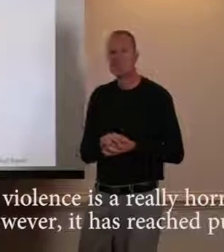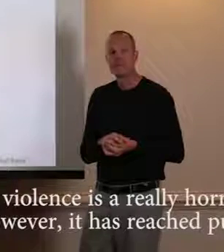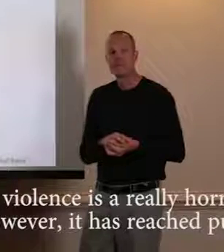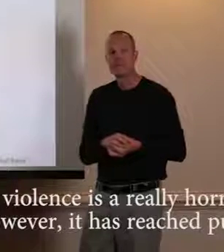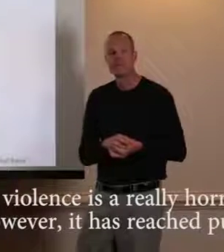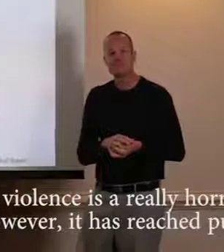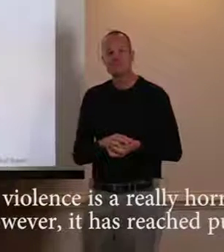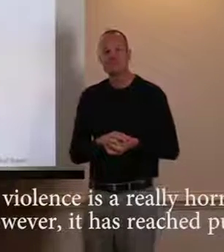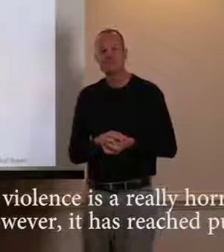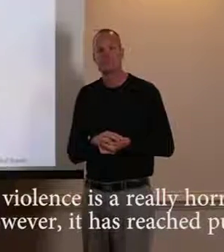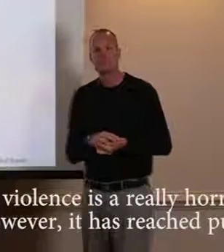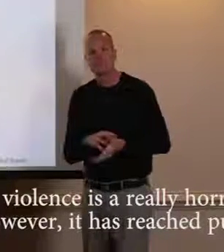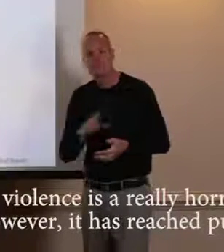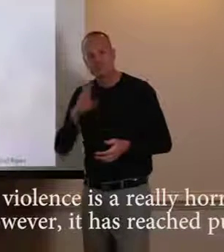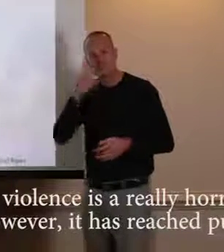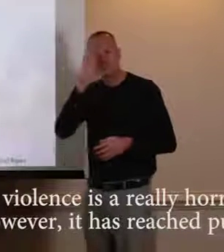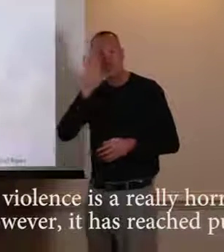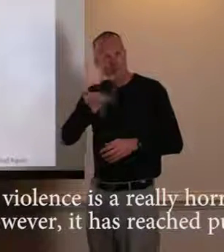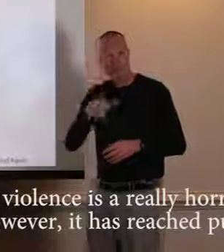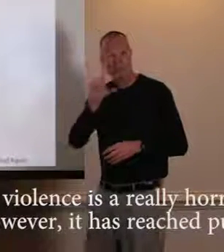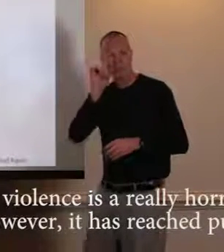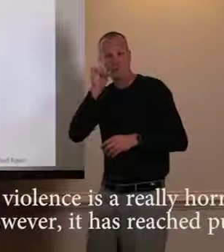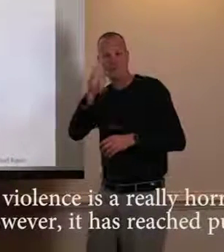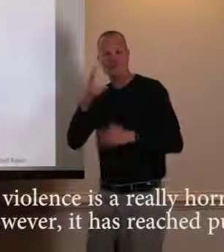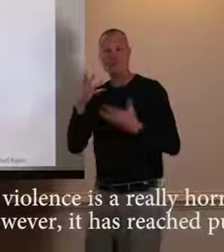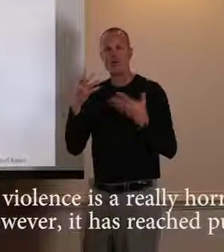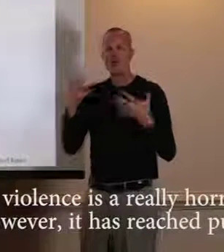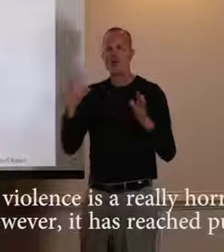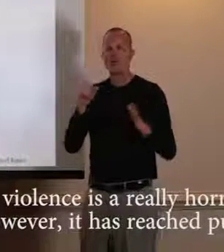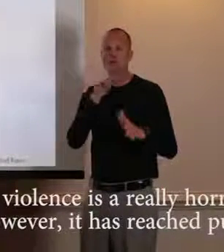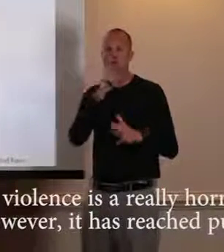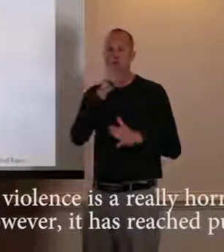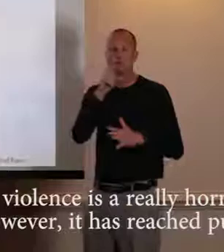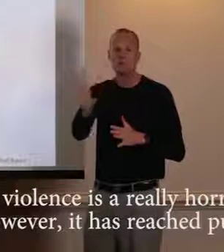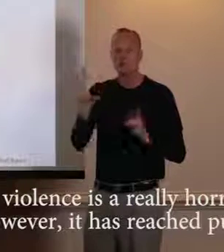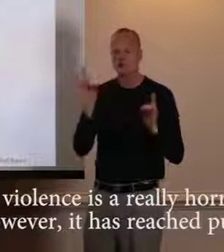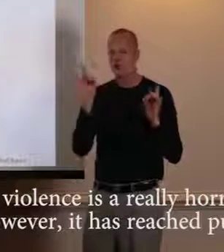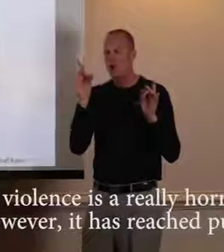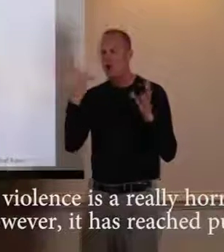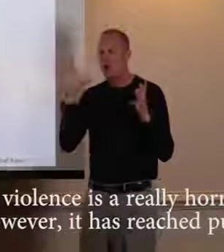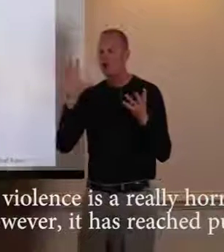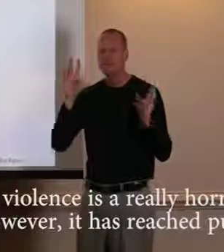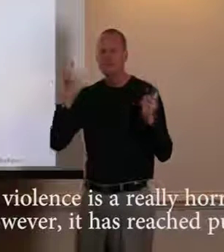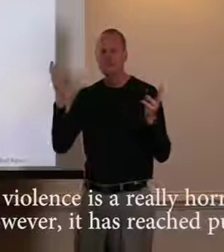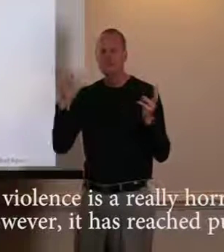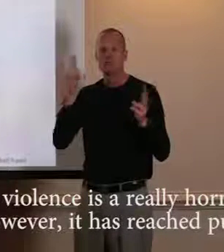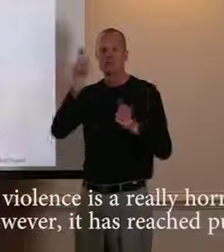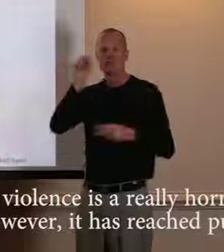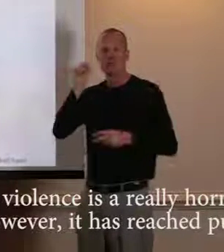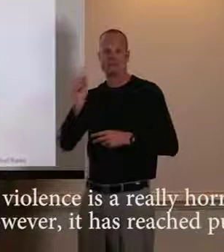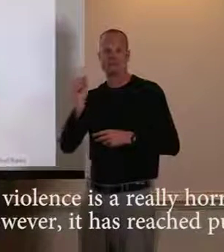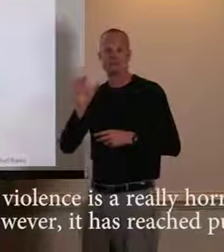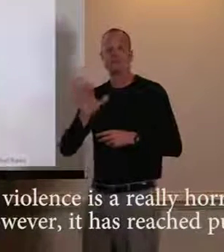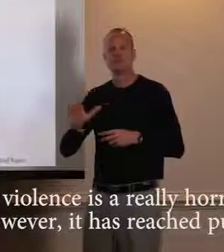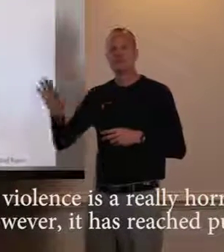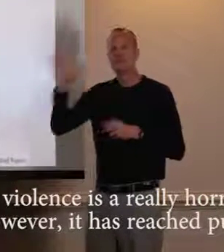So we all know that domestic violence is a really horrific issue in the United States. However, it has